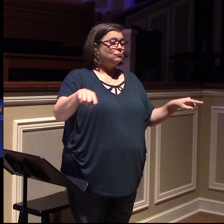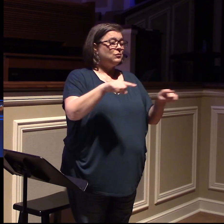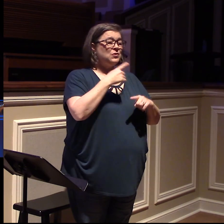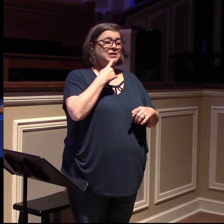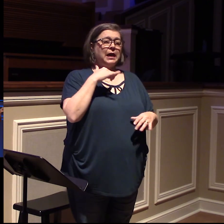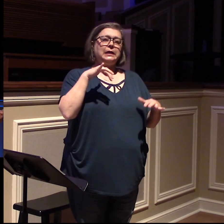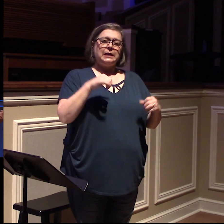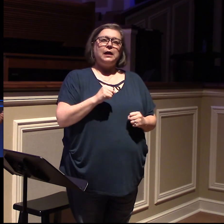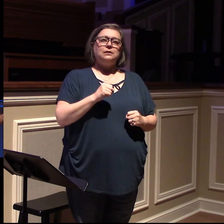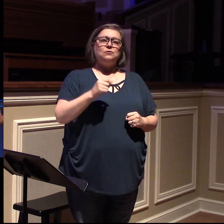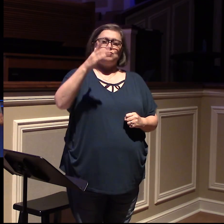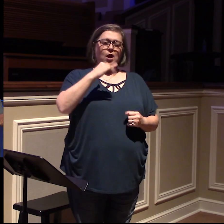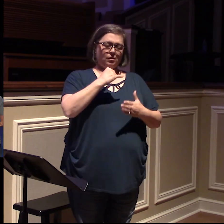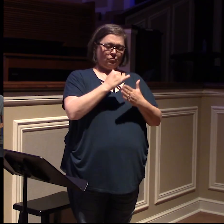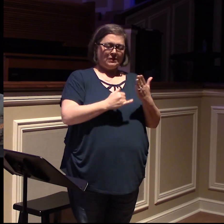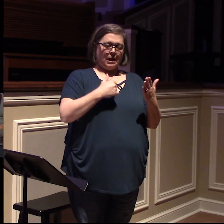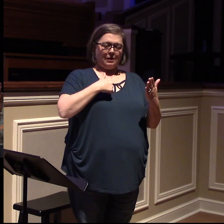for your femininity?